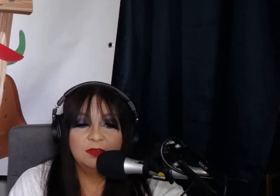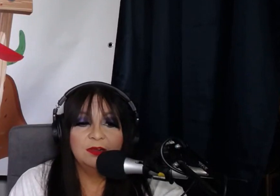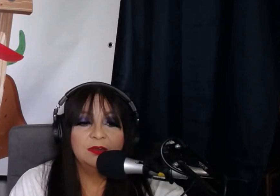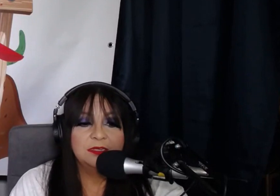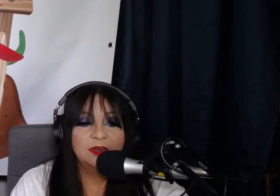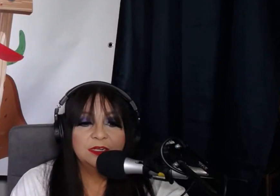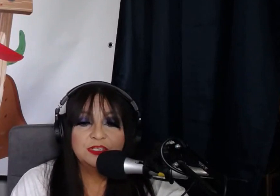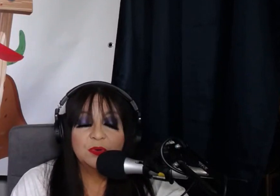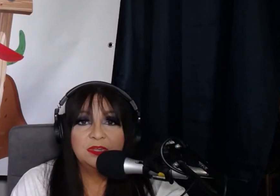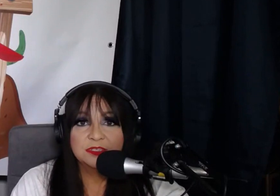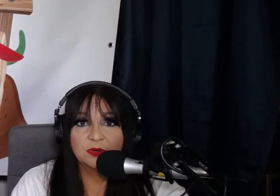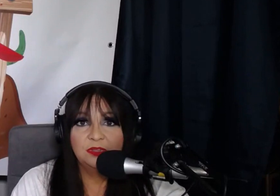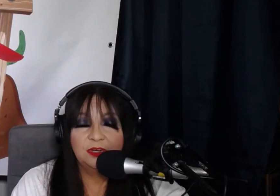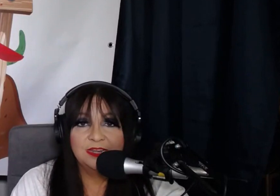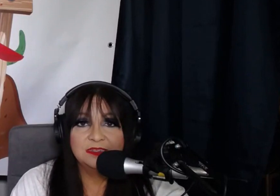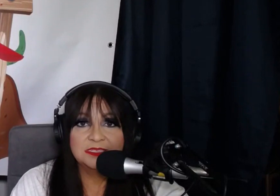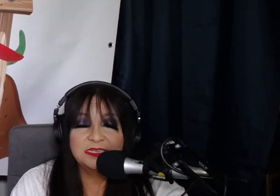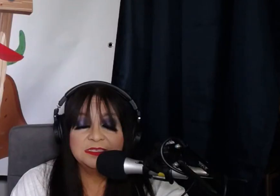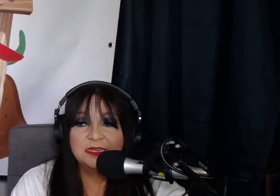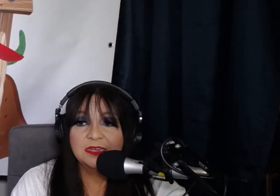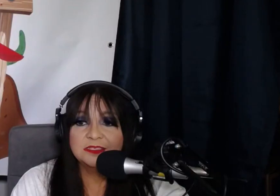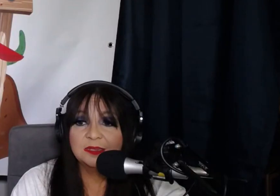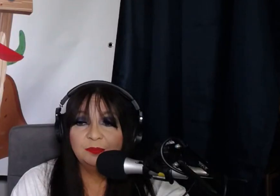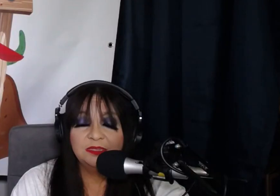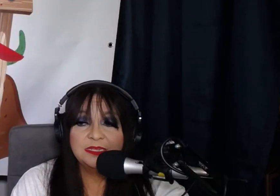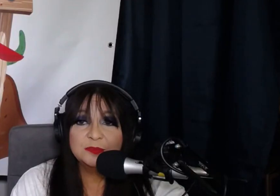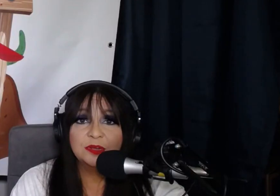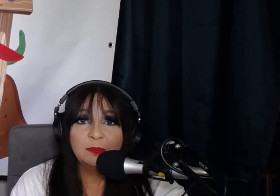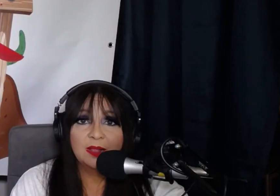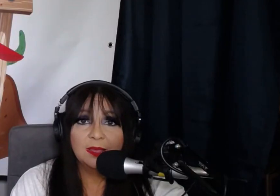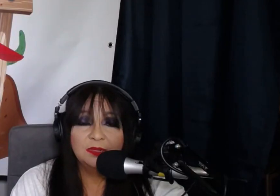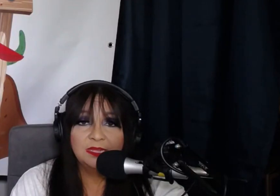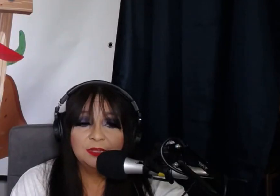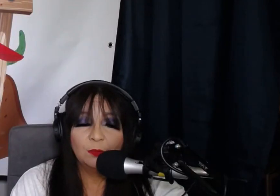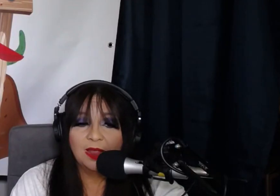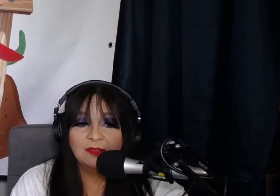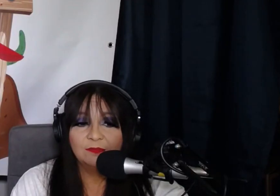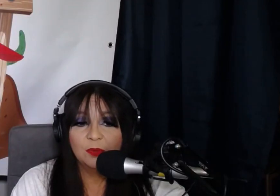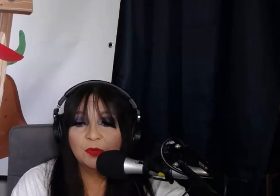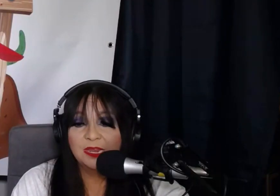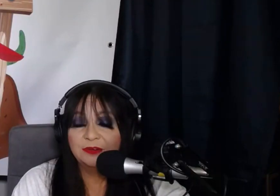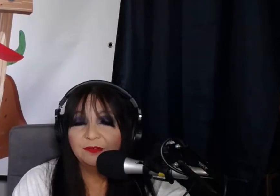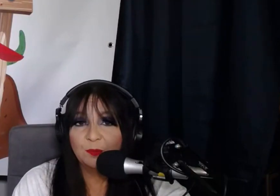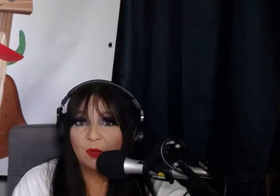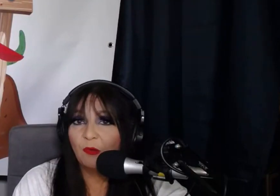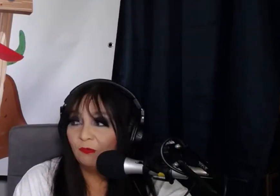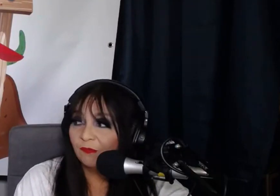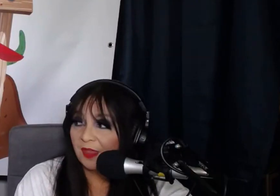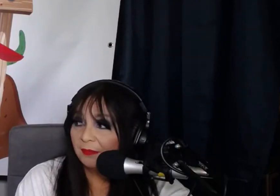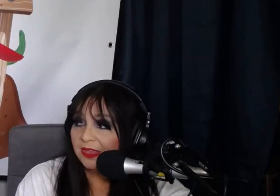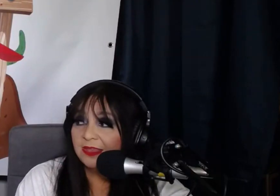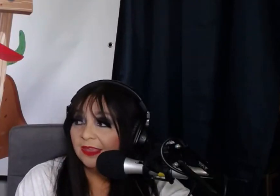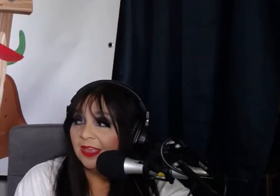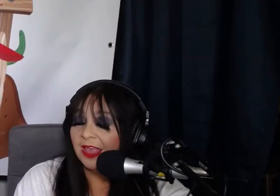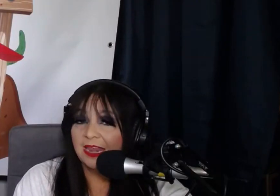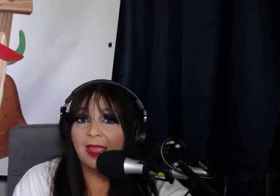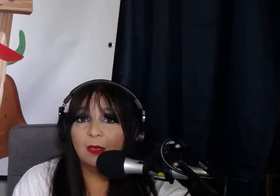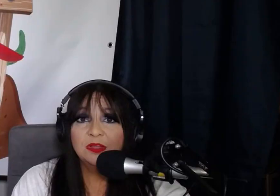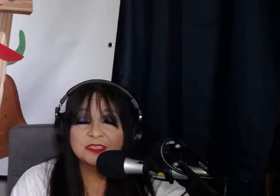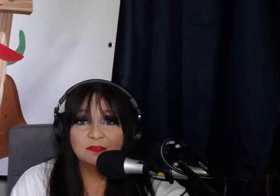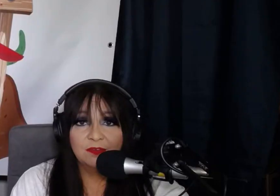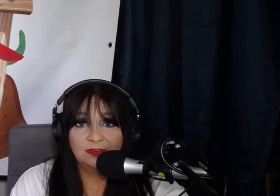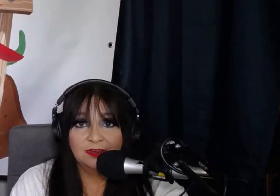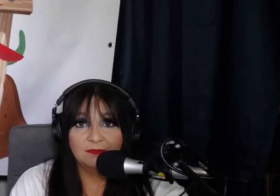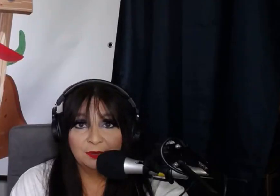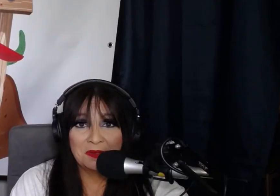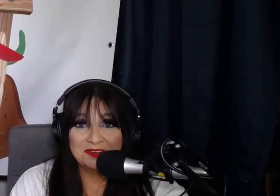been here, Derek joined us earlier in the season. I said, please bring back Emily, your wife. We want to hear from the whole family and how